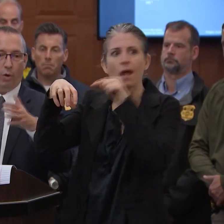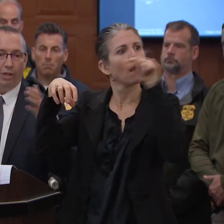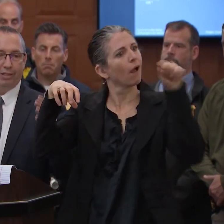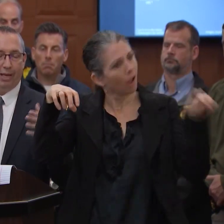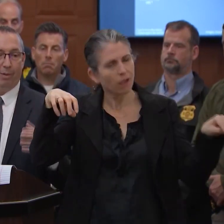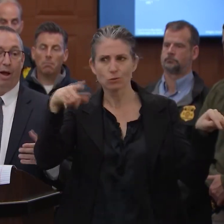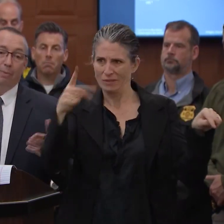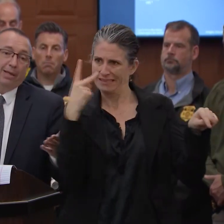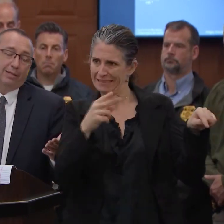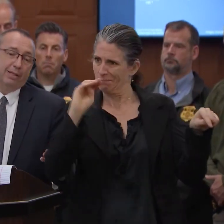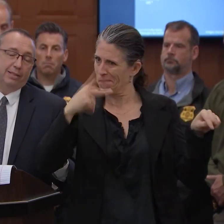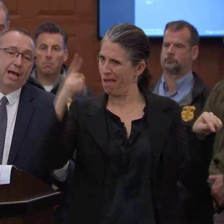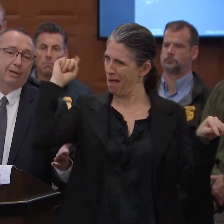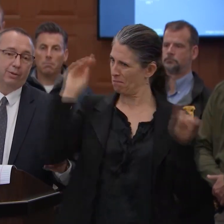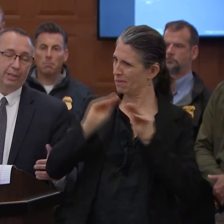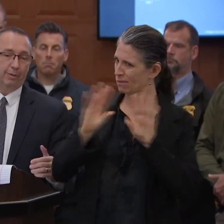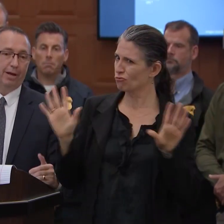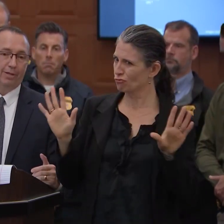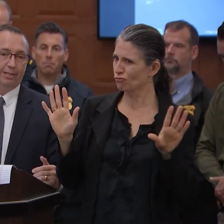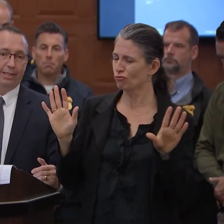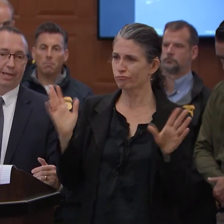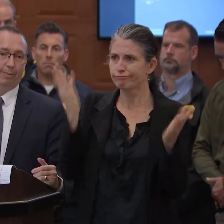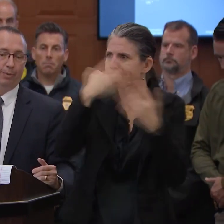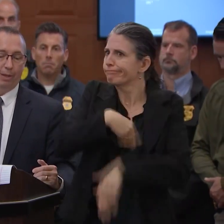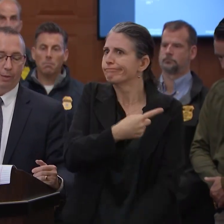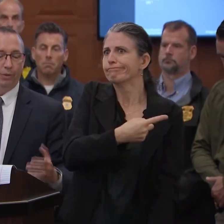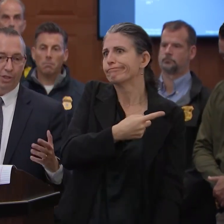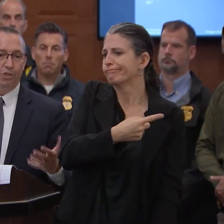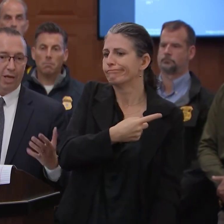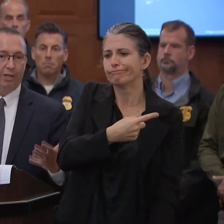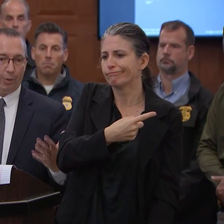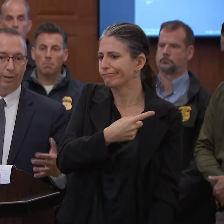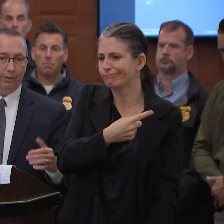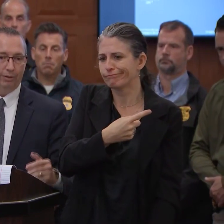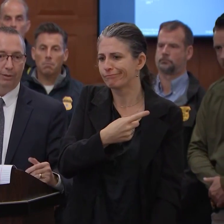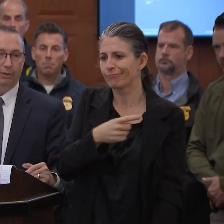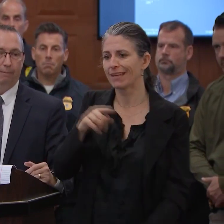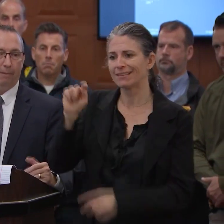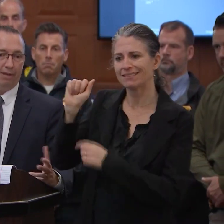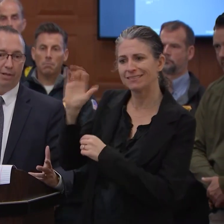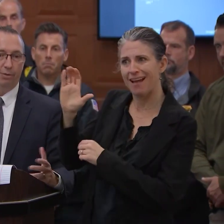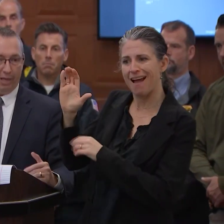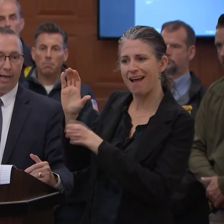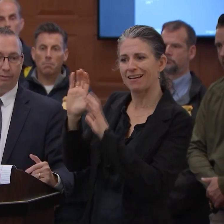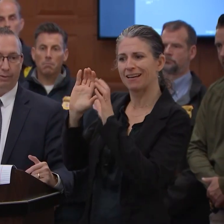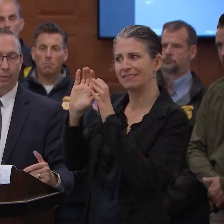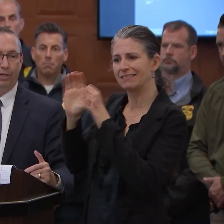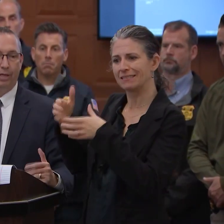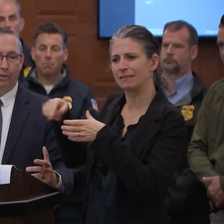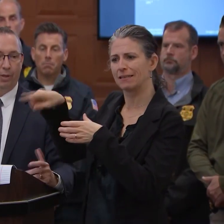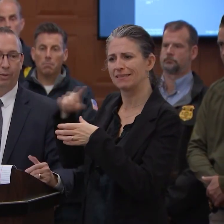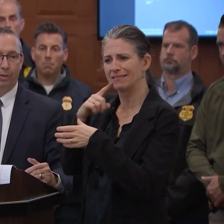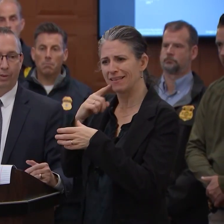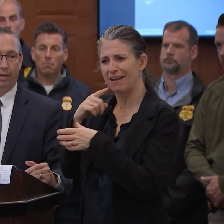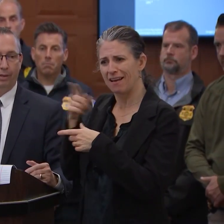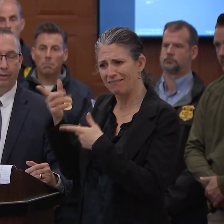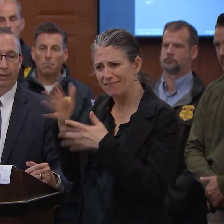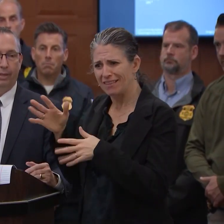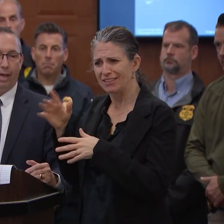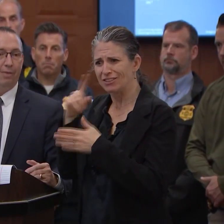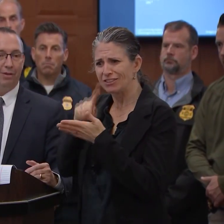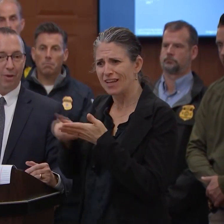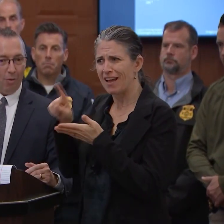it's all in the same lot, because these tactical team commanders, as an example, well, did you check trailers? And the answer is yeah, we checked the trailers that were